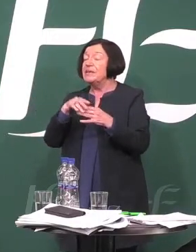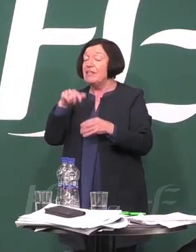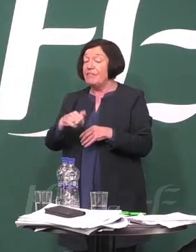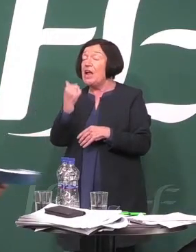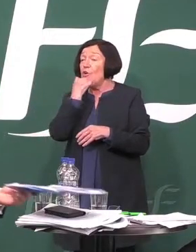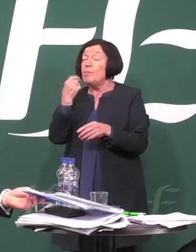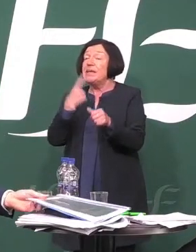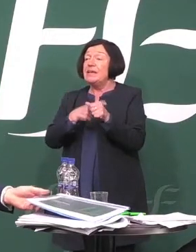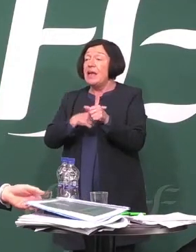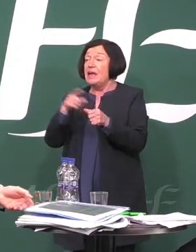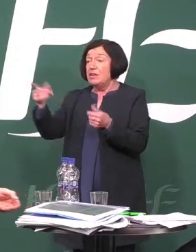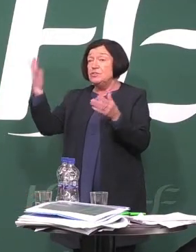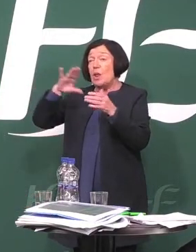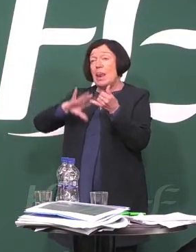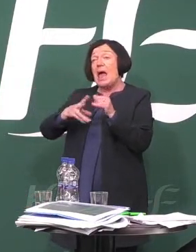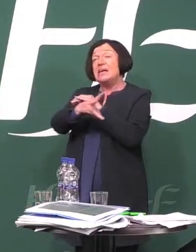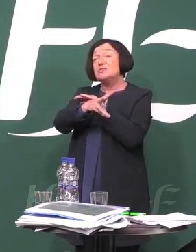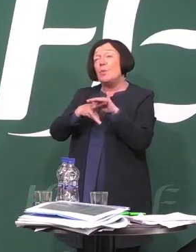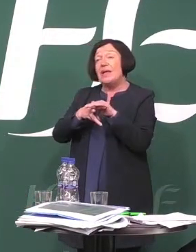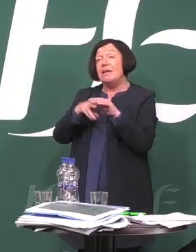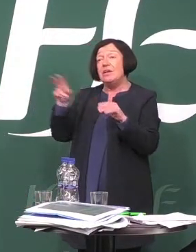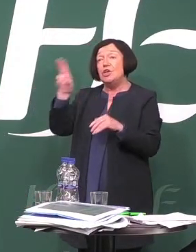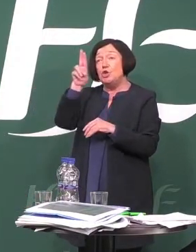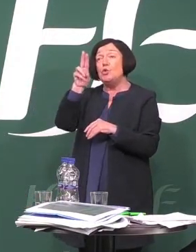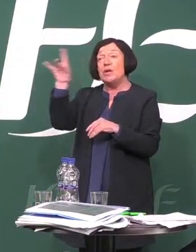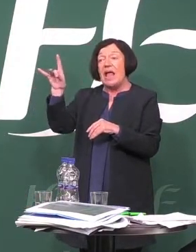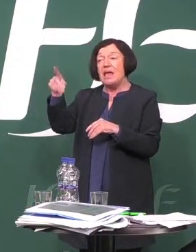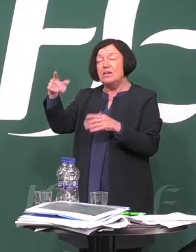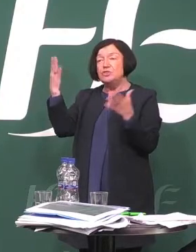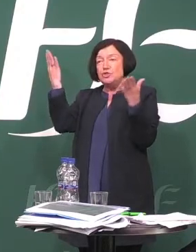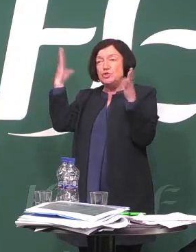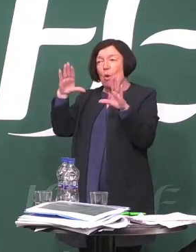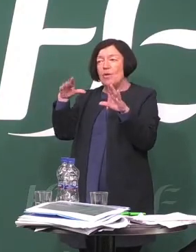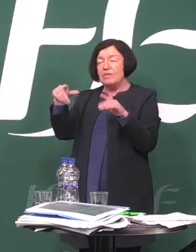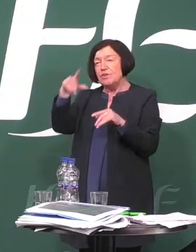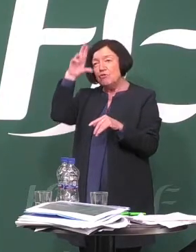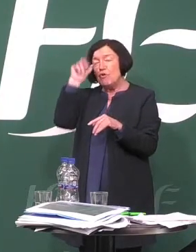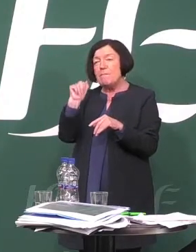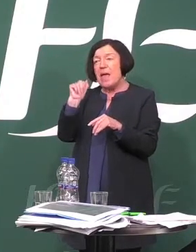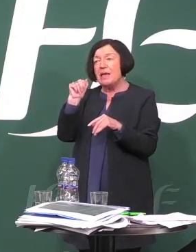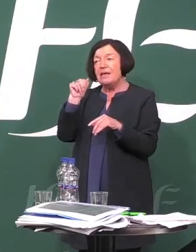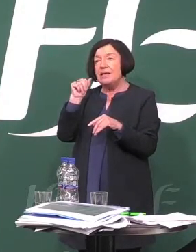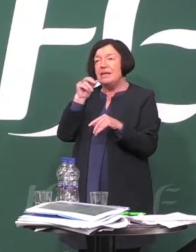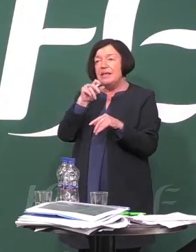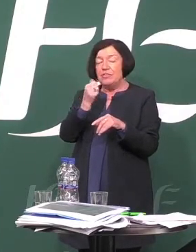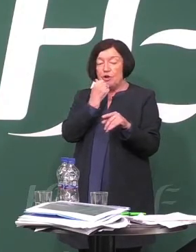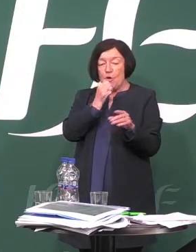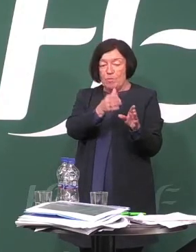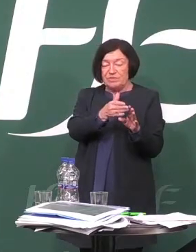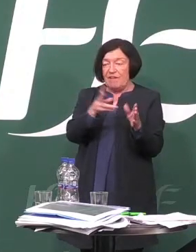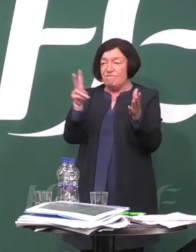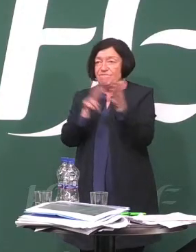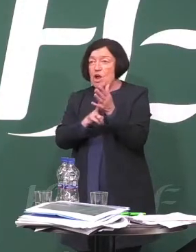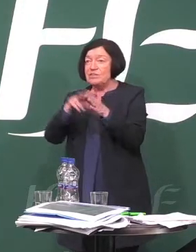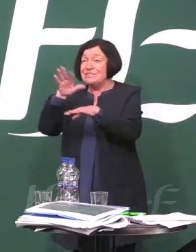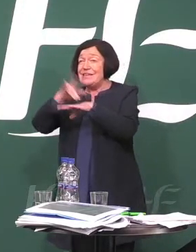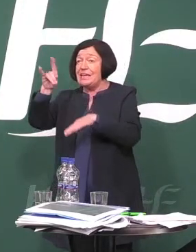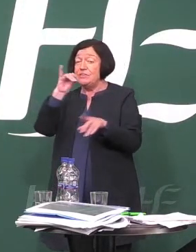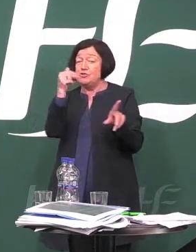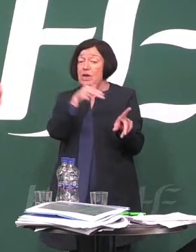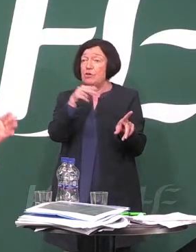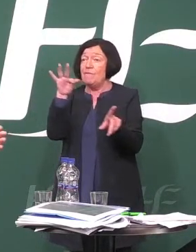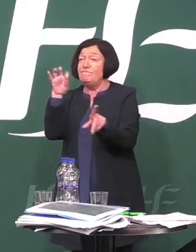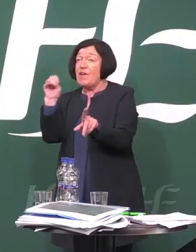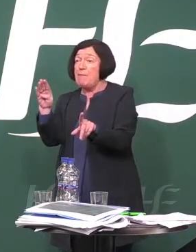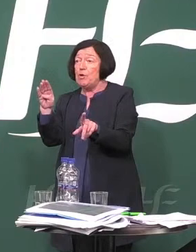figure again, that graph last week from the UK is showing I don't know if you remember, the cases versus deaths in January and